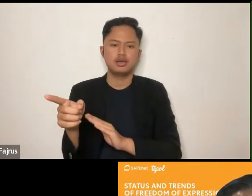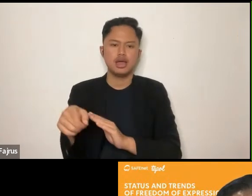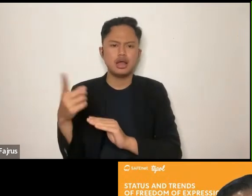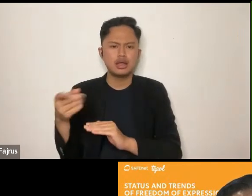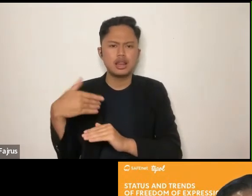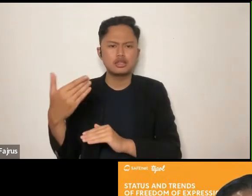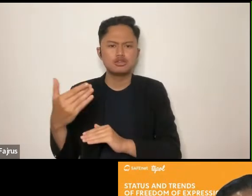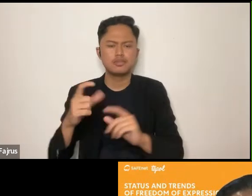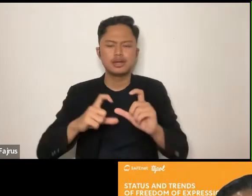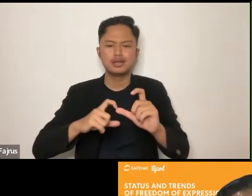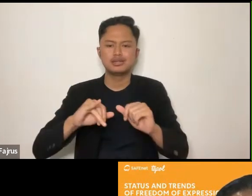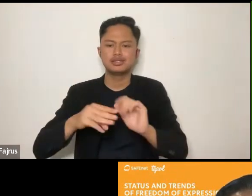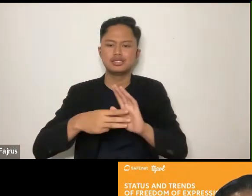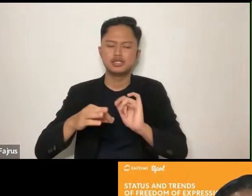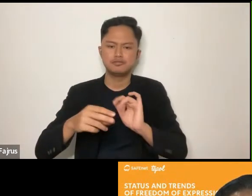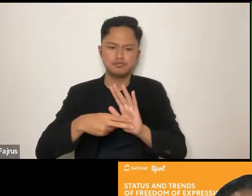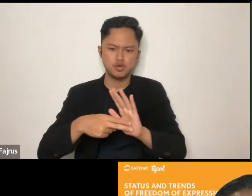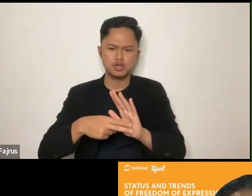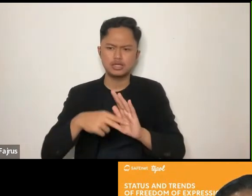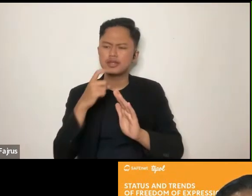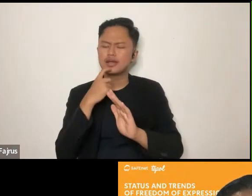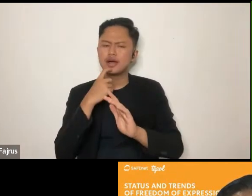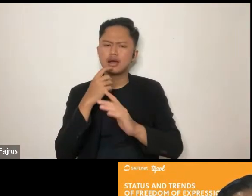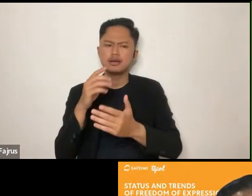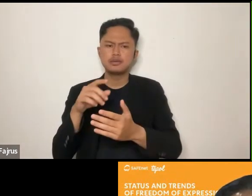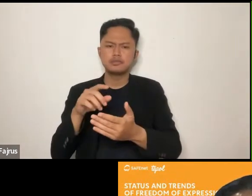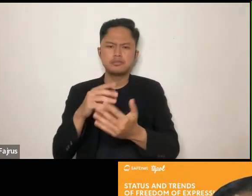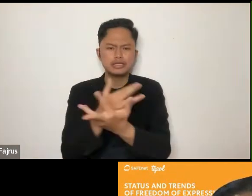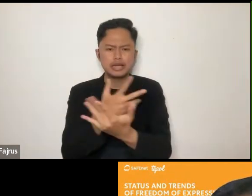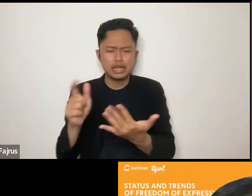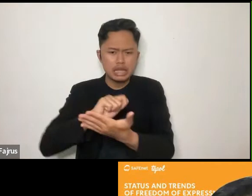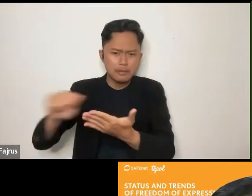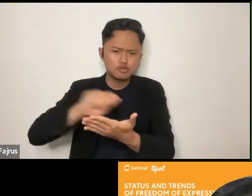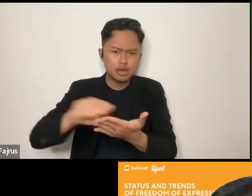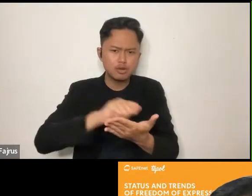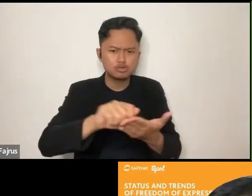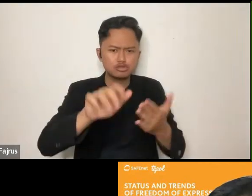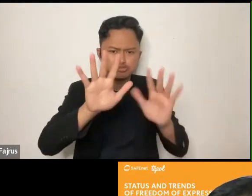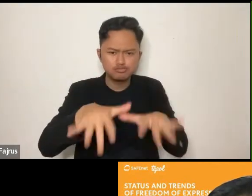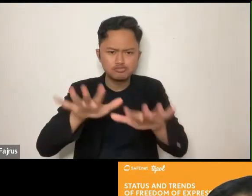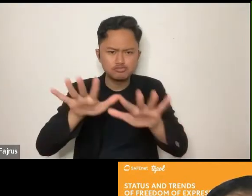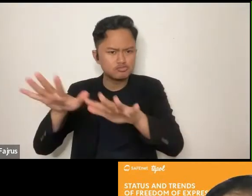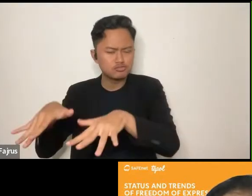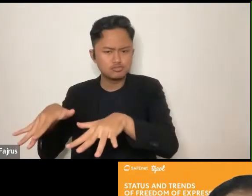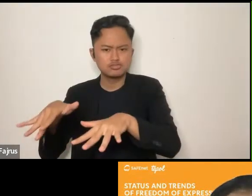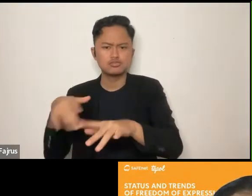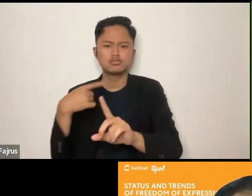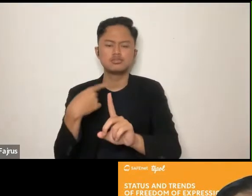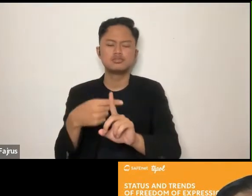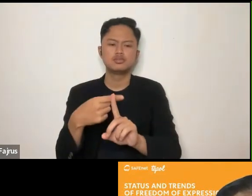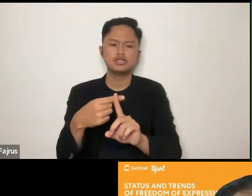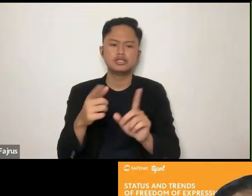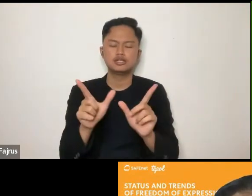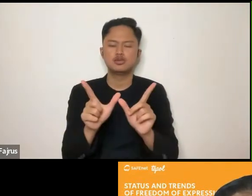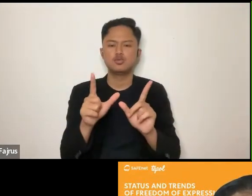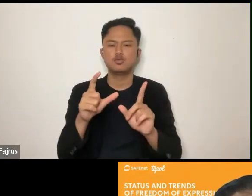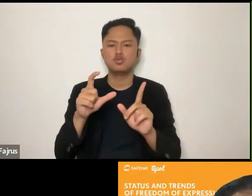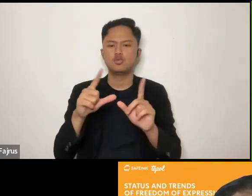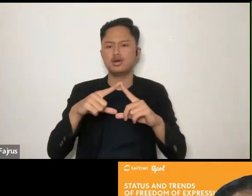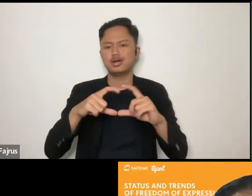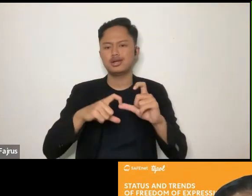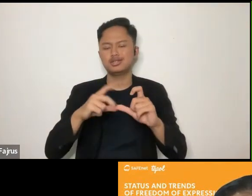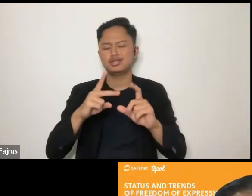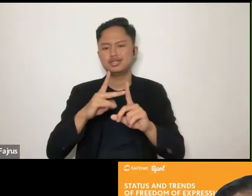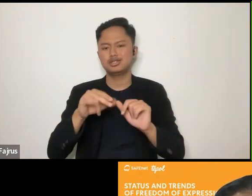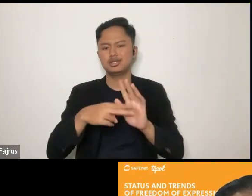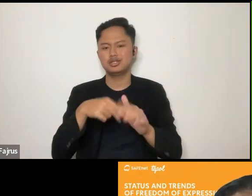for the Prevention of Genocide, an institution under the United States Holocaust Memorial Museum, Washington, D.C. He is